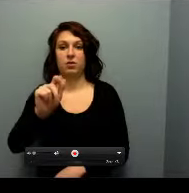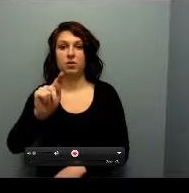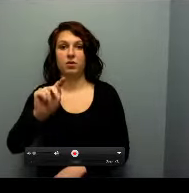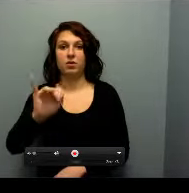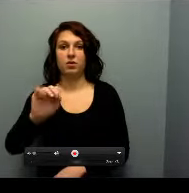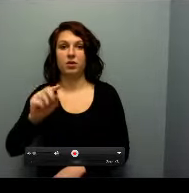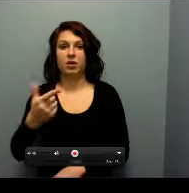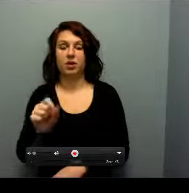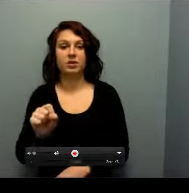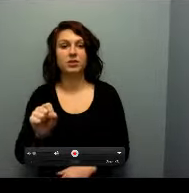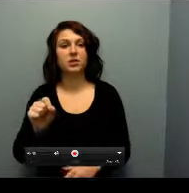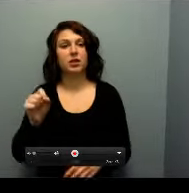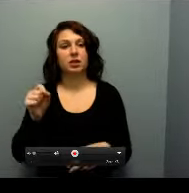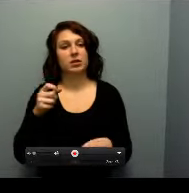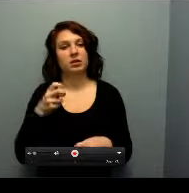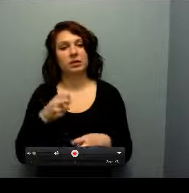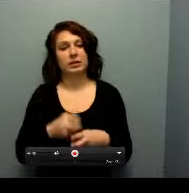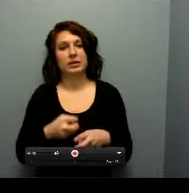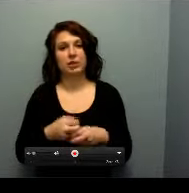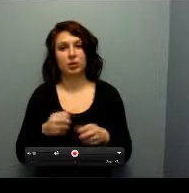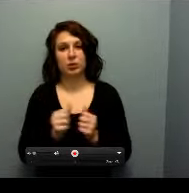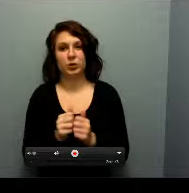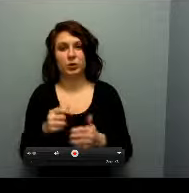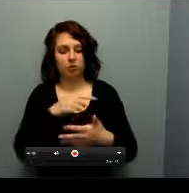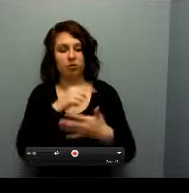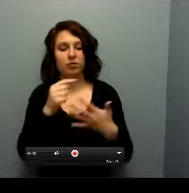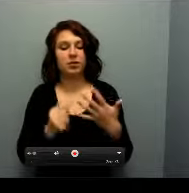And the issues with these ratings